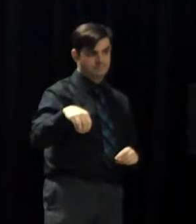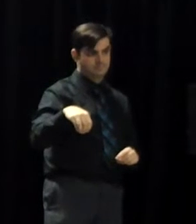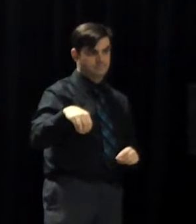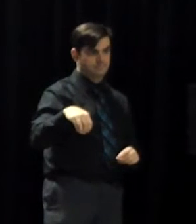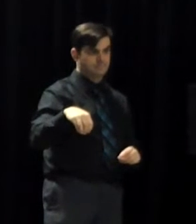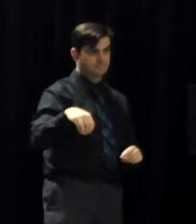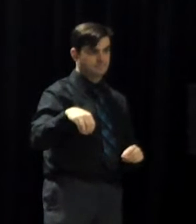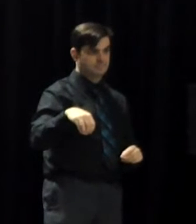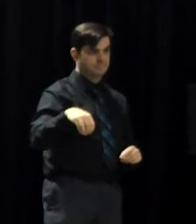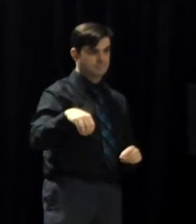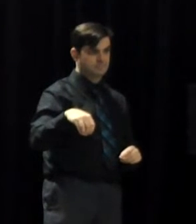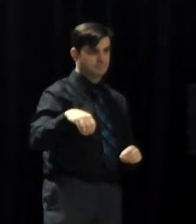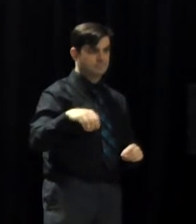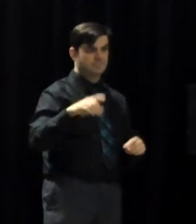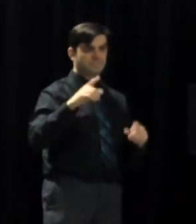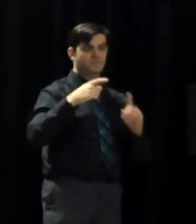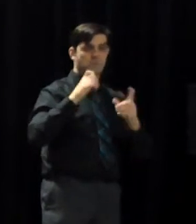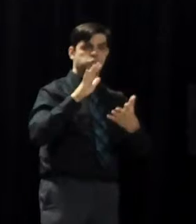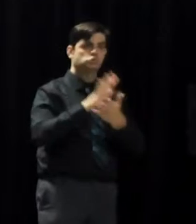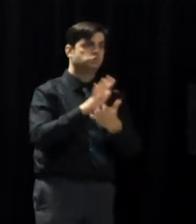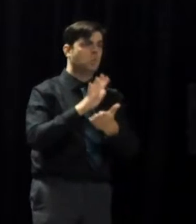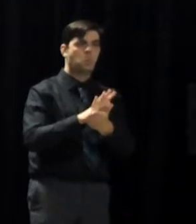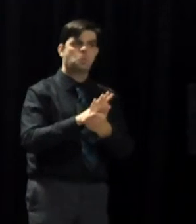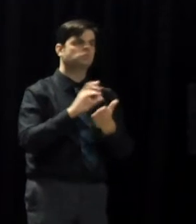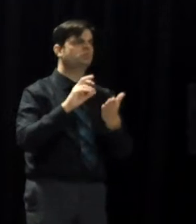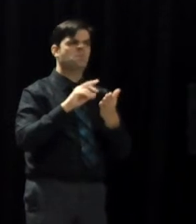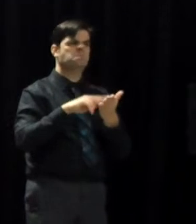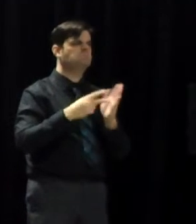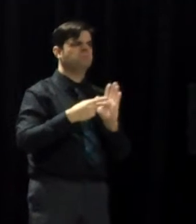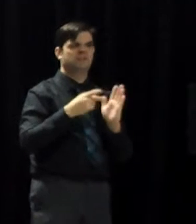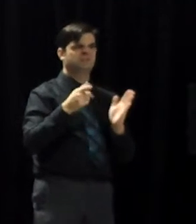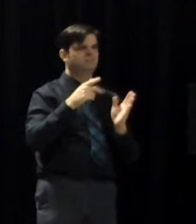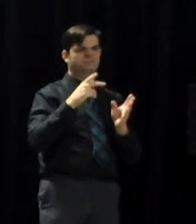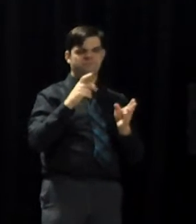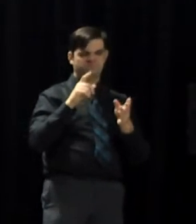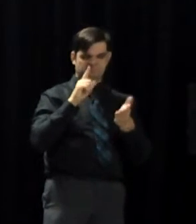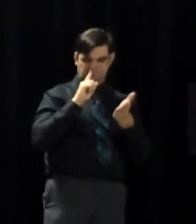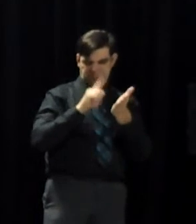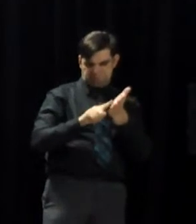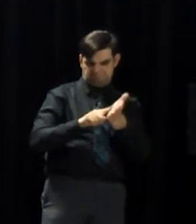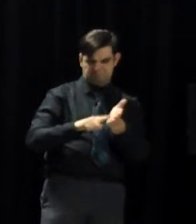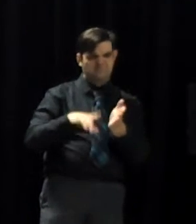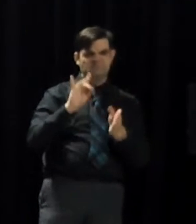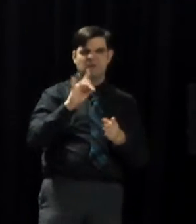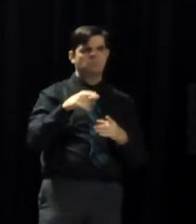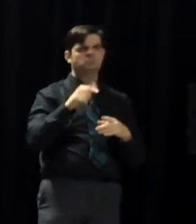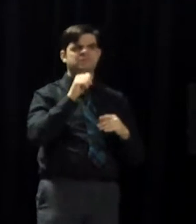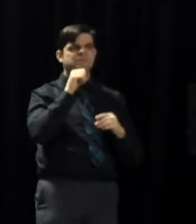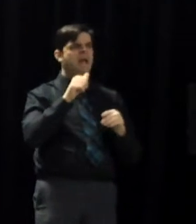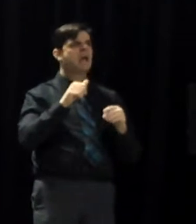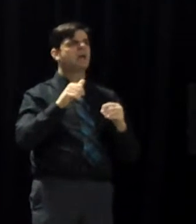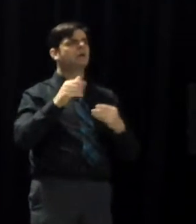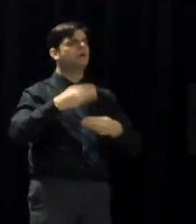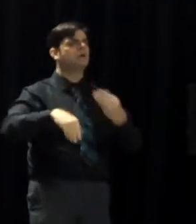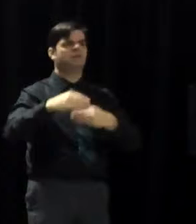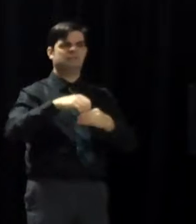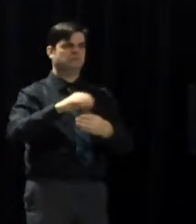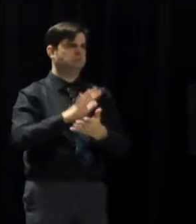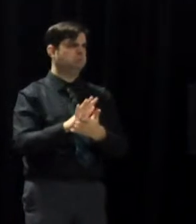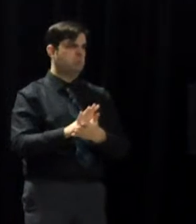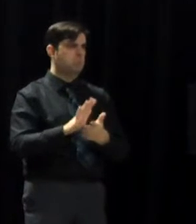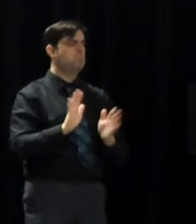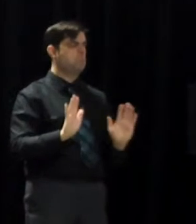schools, so that is positive. We now have a board set up, I believe, to my right, where we have